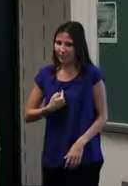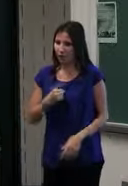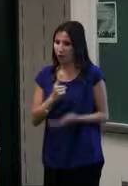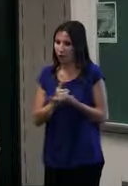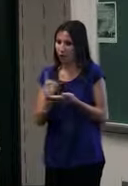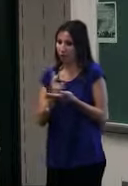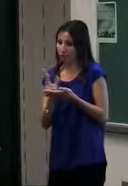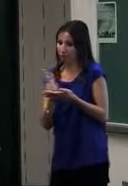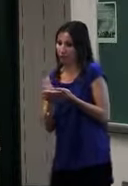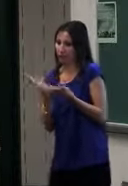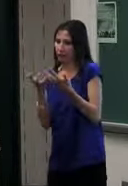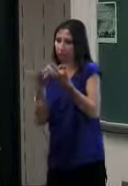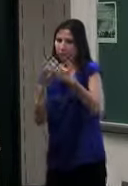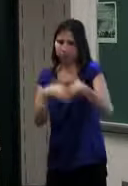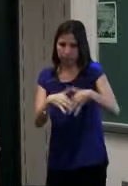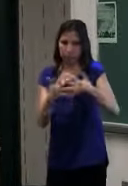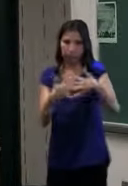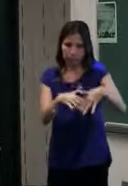weeks.